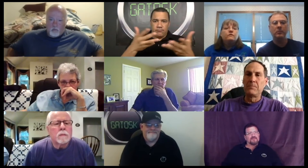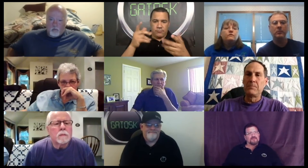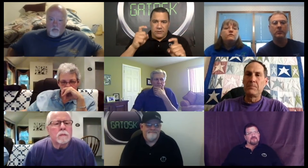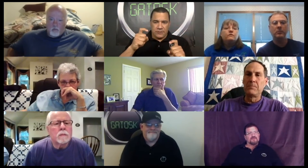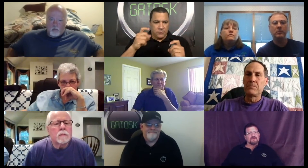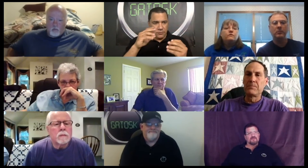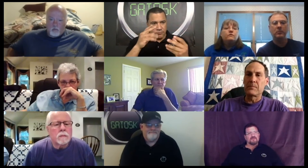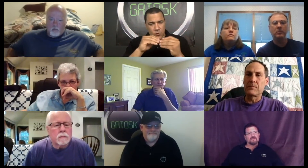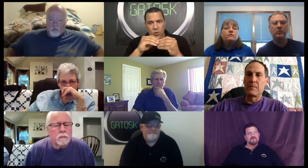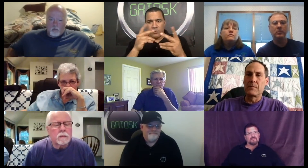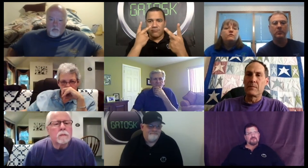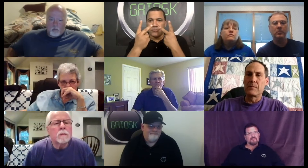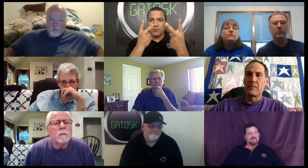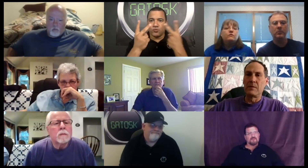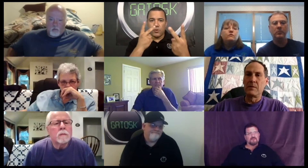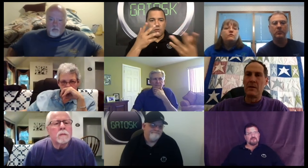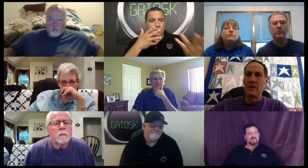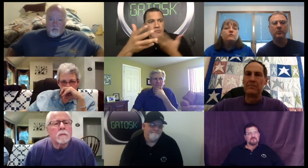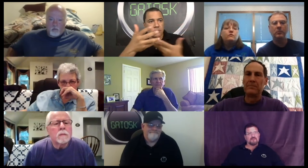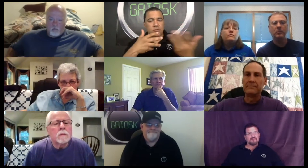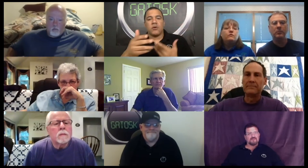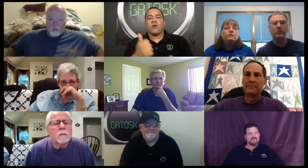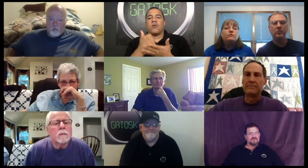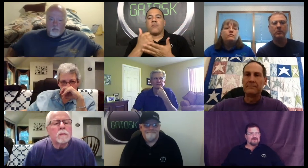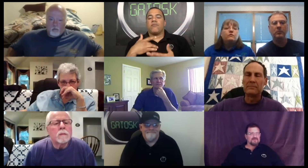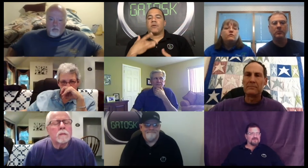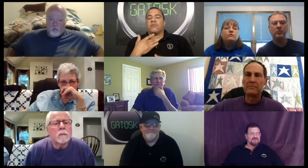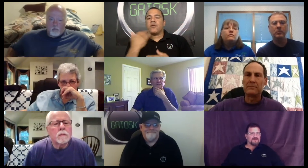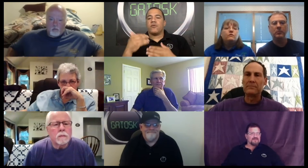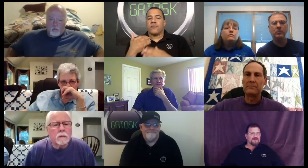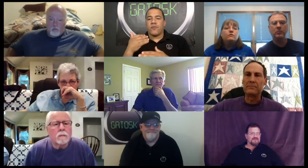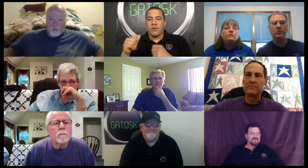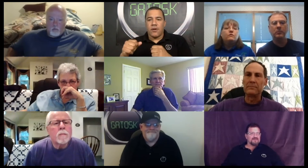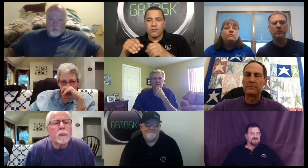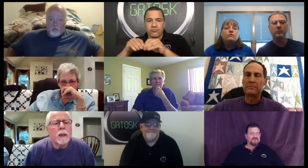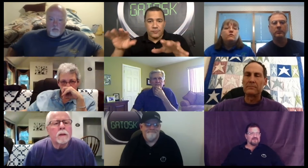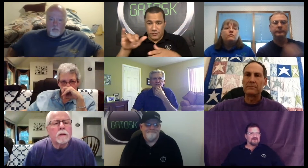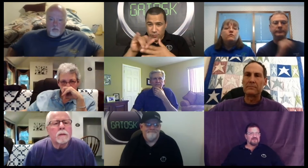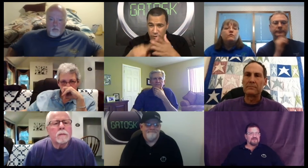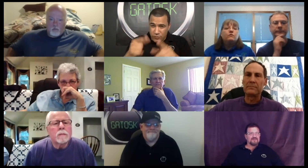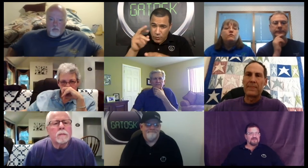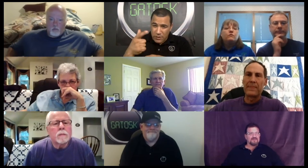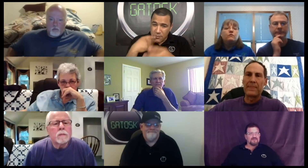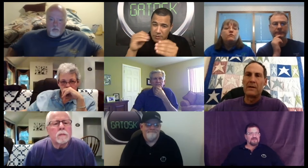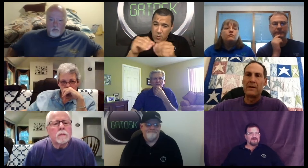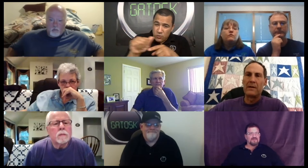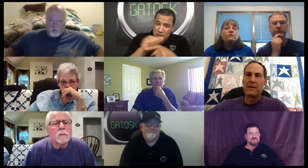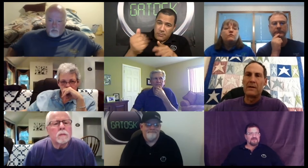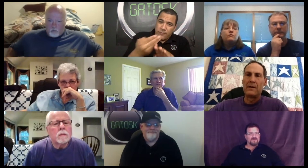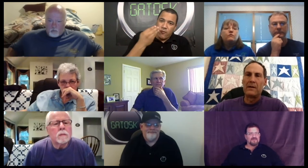people like to be able to interact, and they're more visual and hands-on, to where they can become comfortable. Is